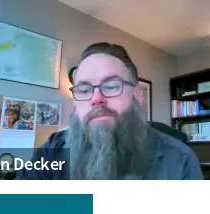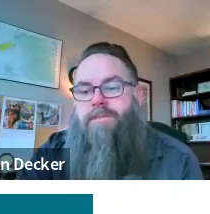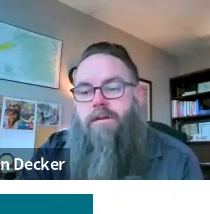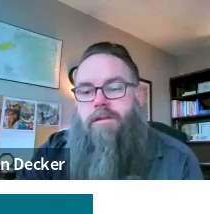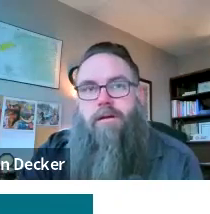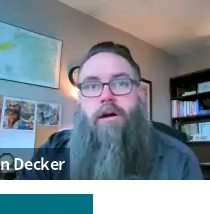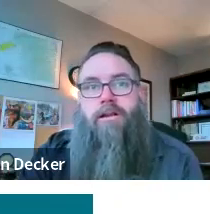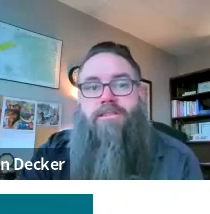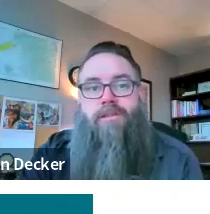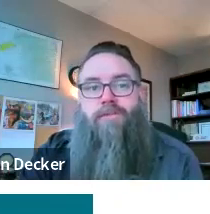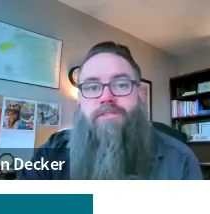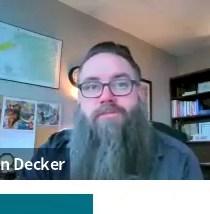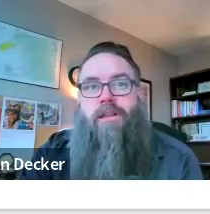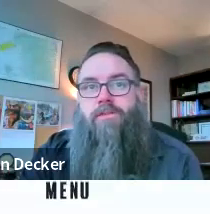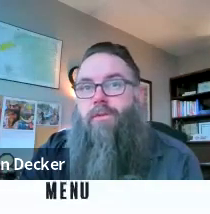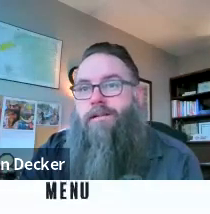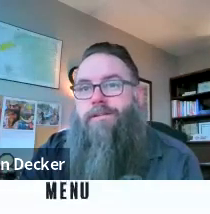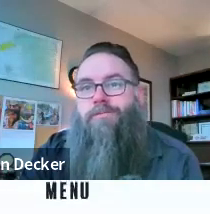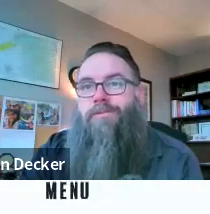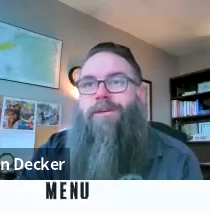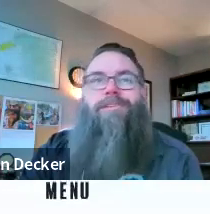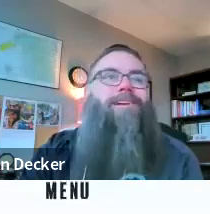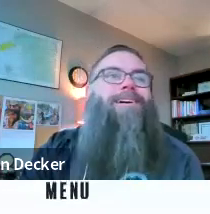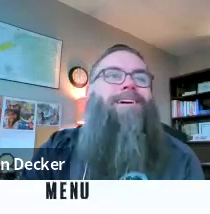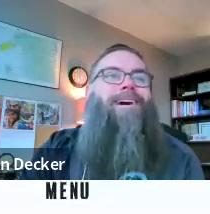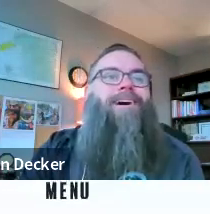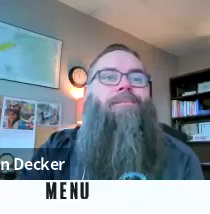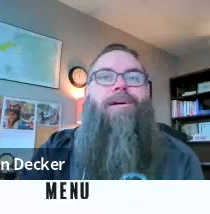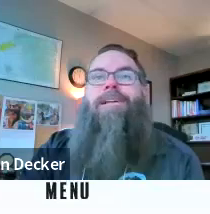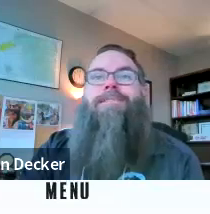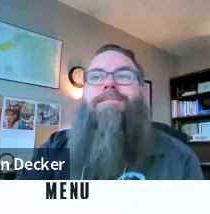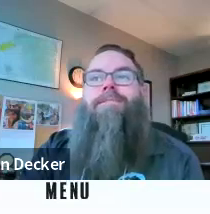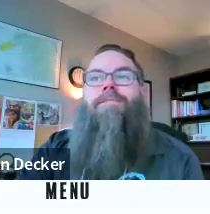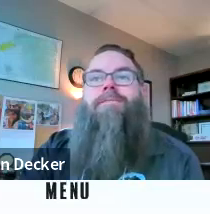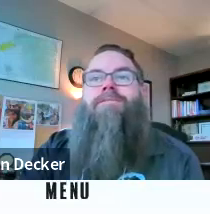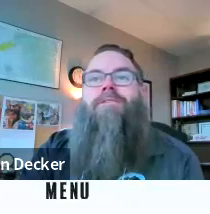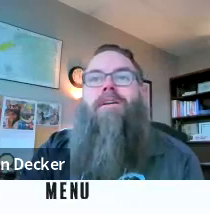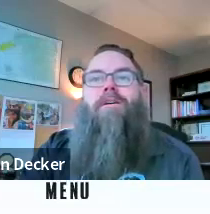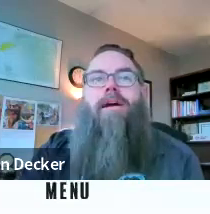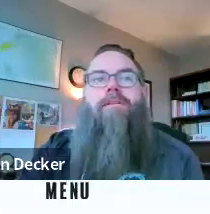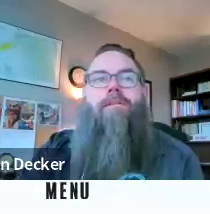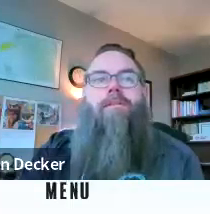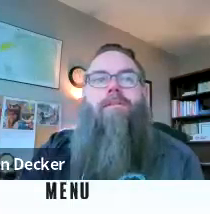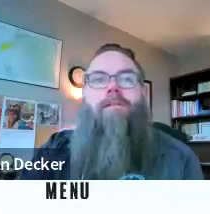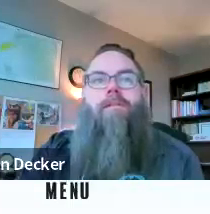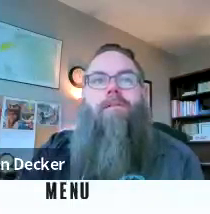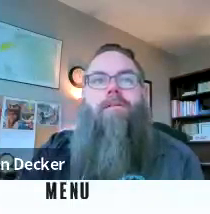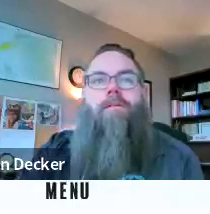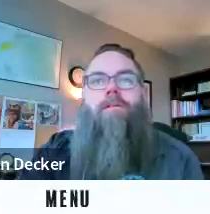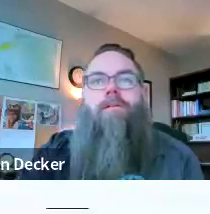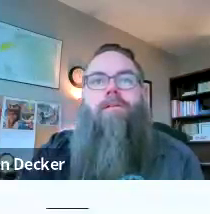Employment Forum is on August 31st. So we've got a little while to go before that one. Let's see here. Just looking at our